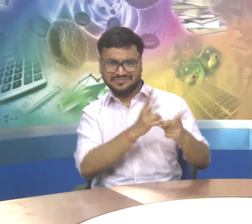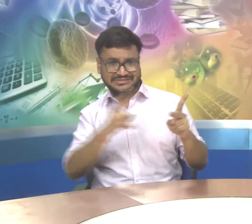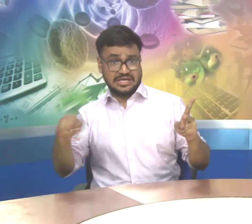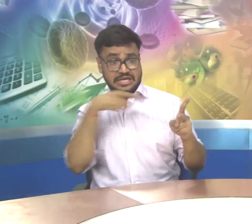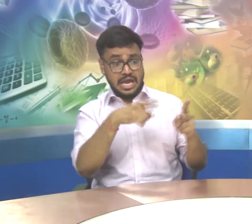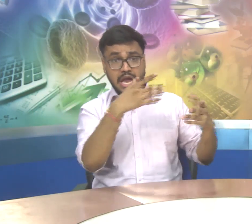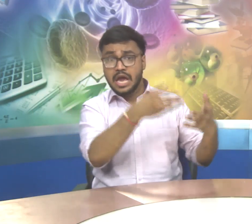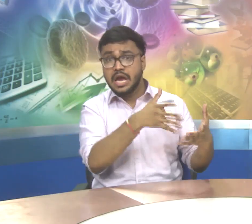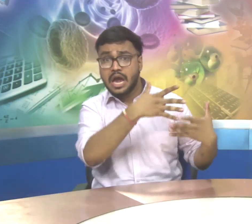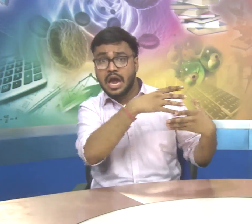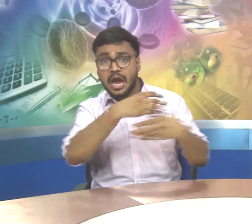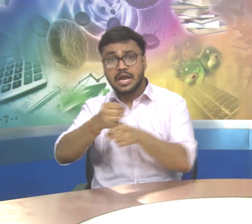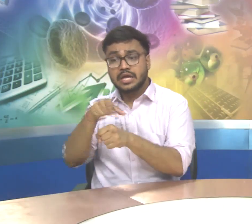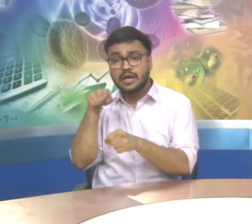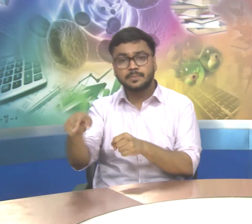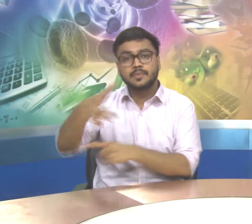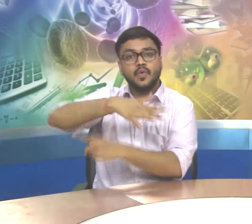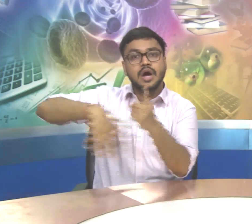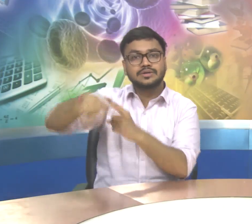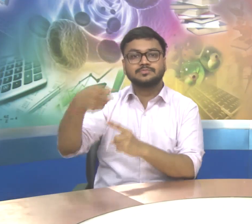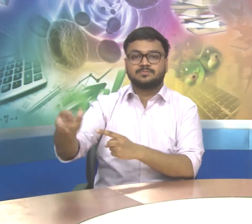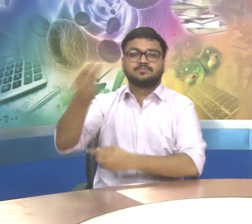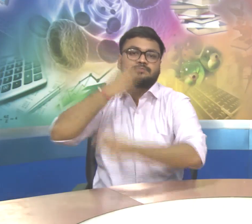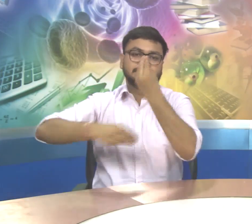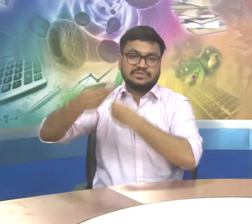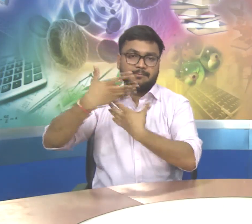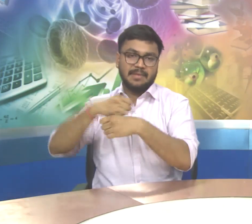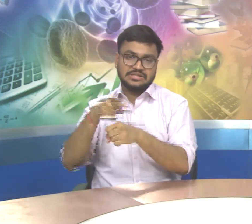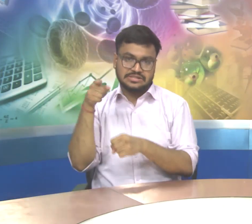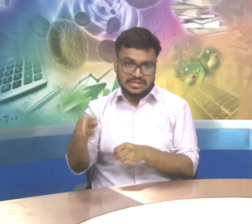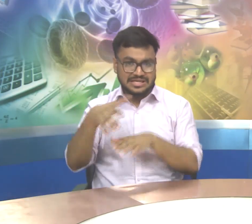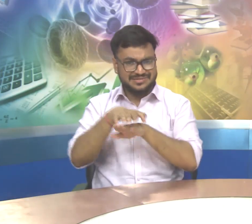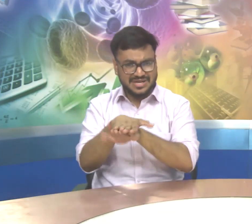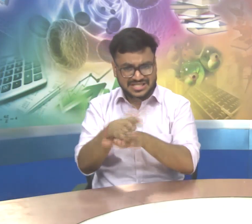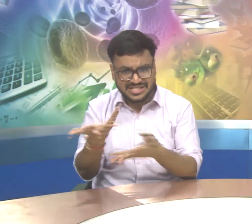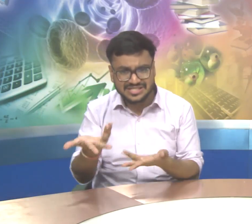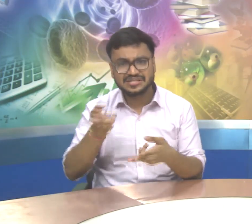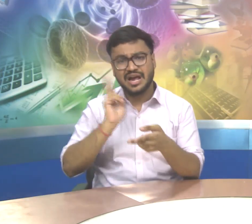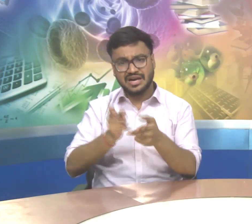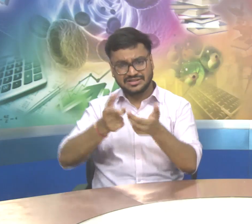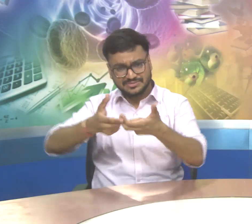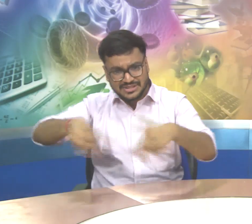They provide food like meat, fish, egg and prawns, etc.